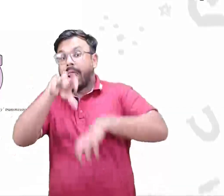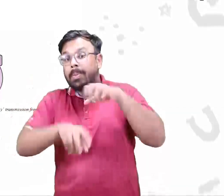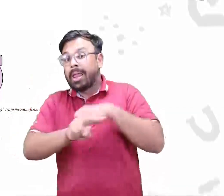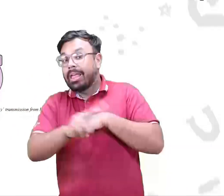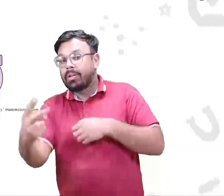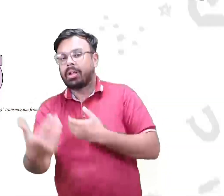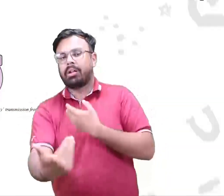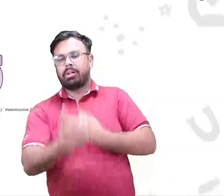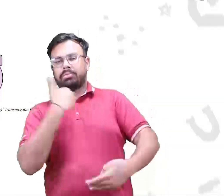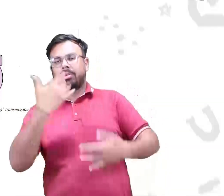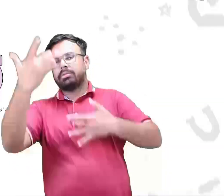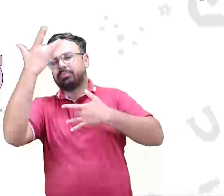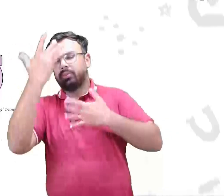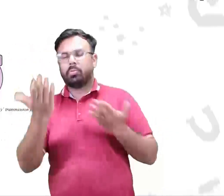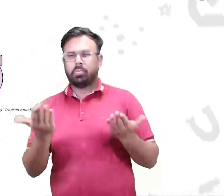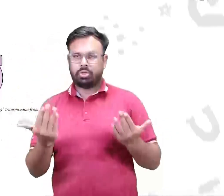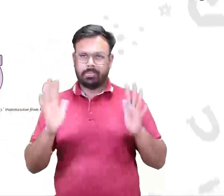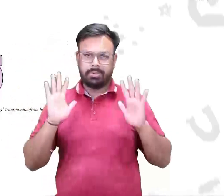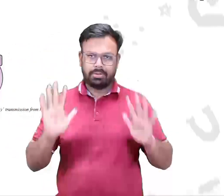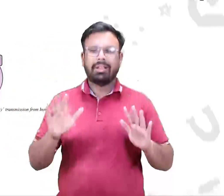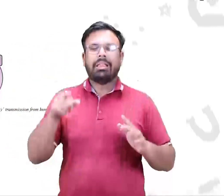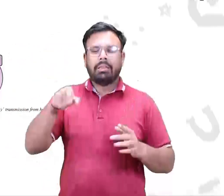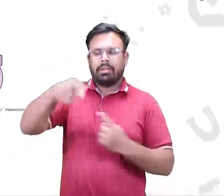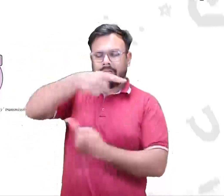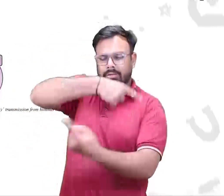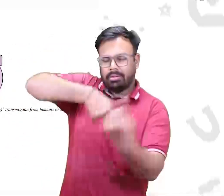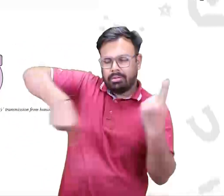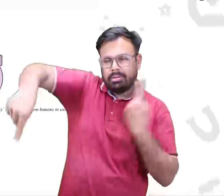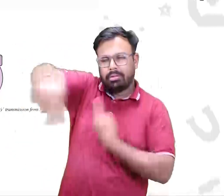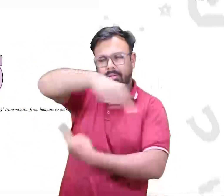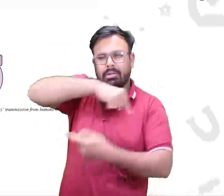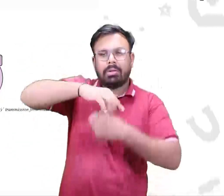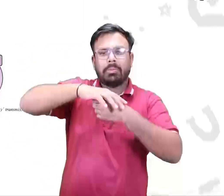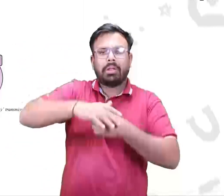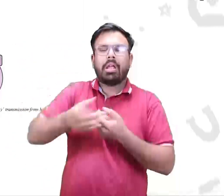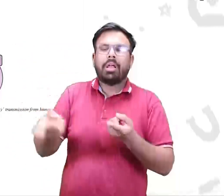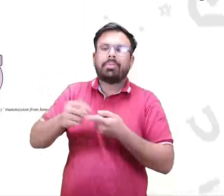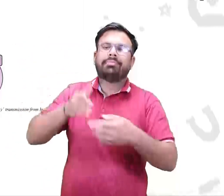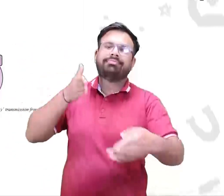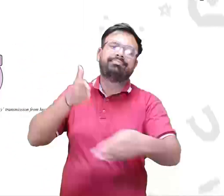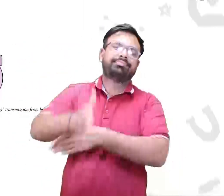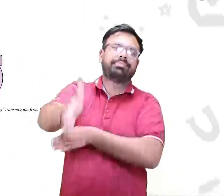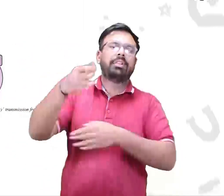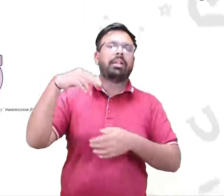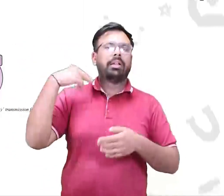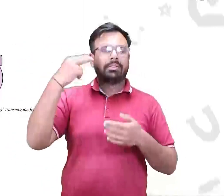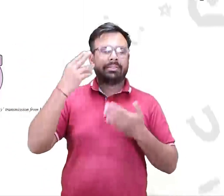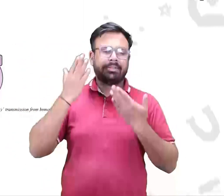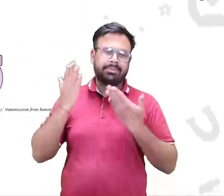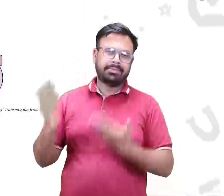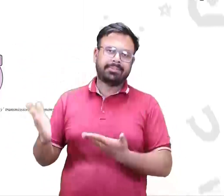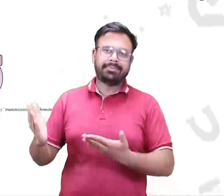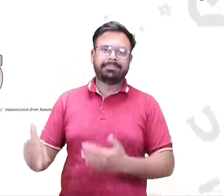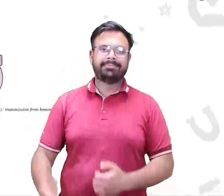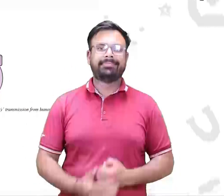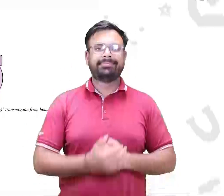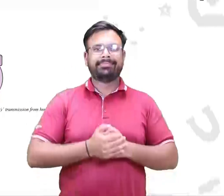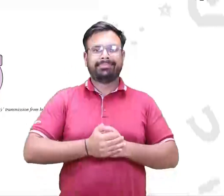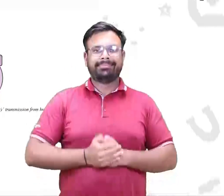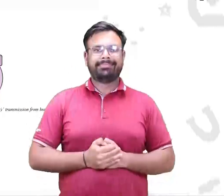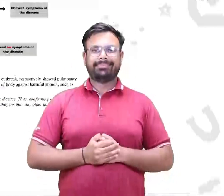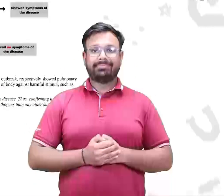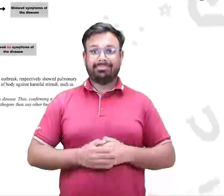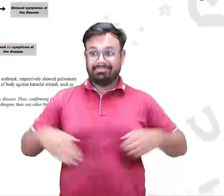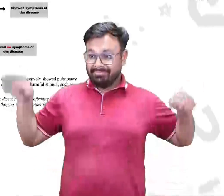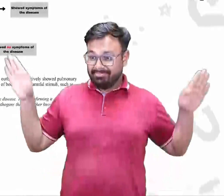Selling and consuming wild animals, including bats, in market can expose humans to bat viruses, leading to new